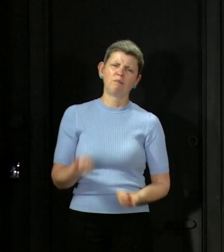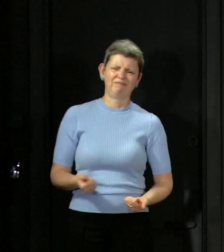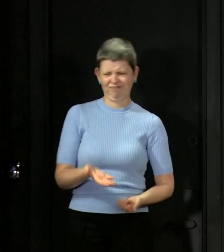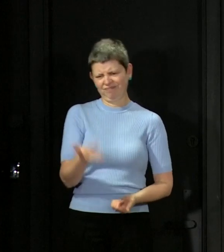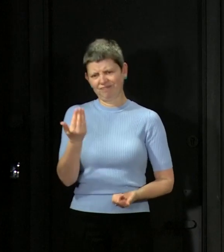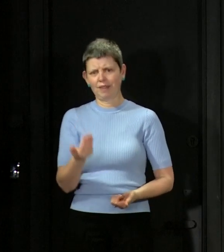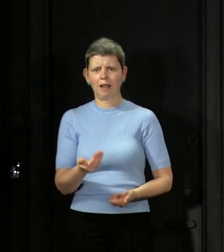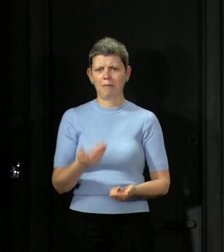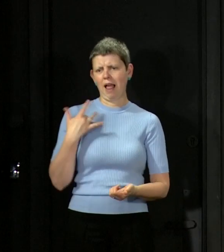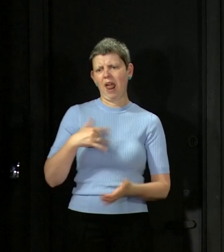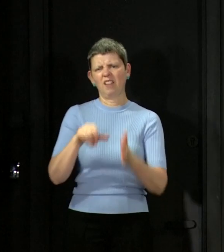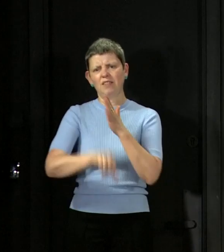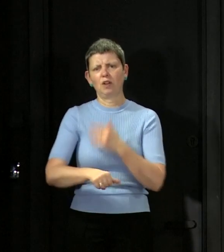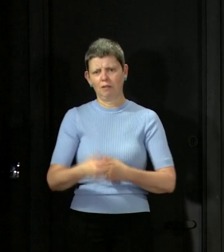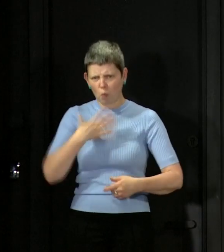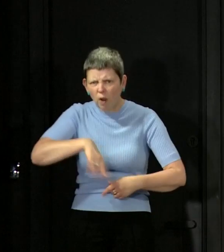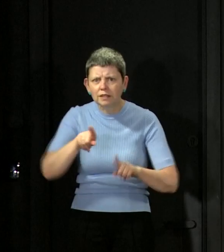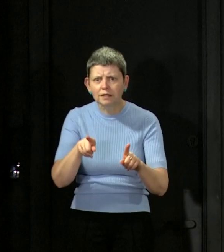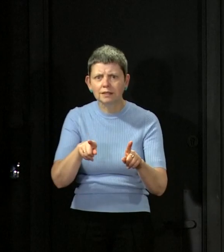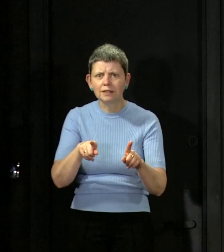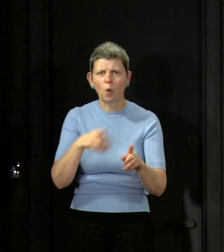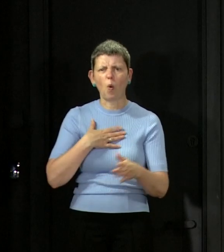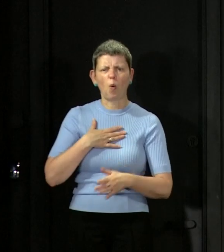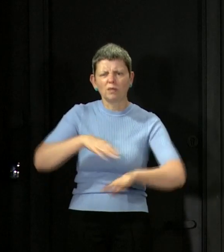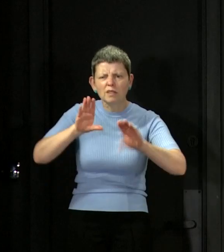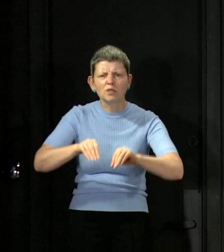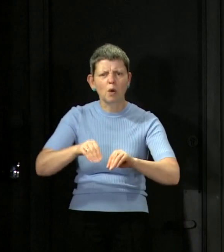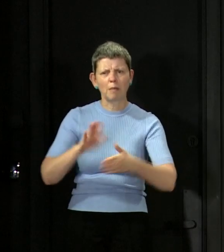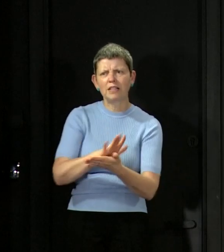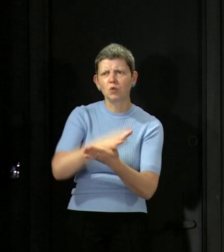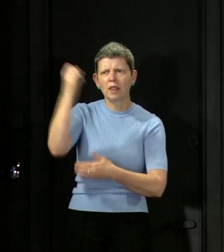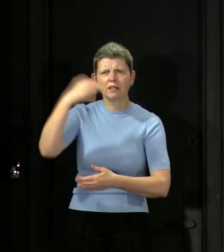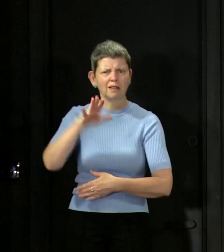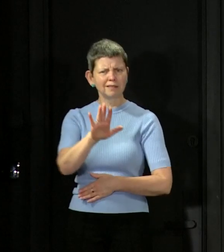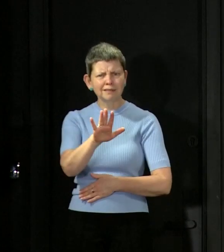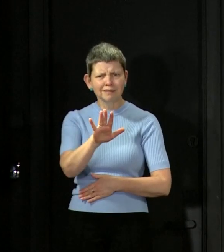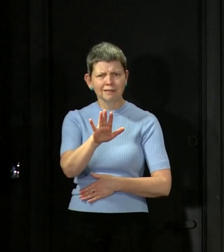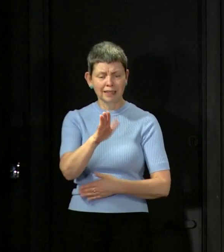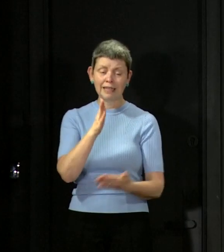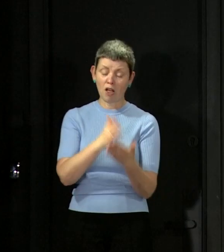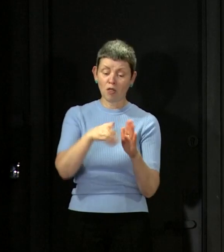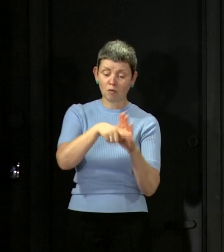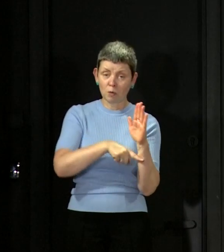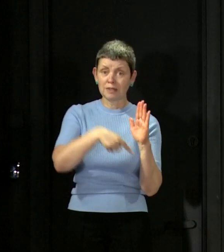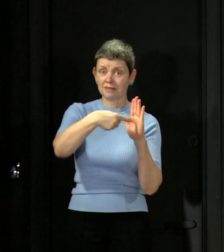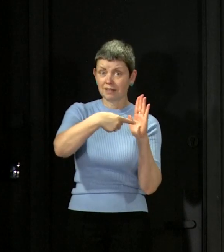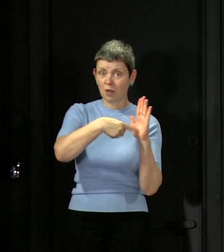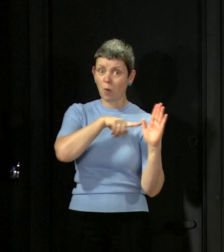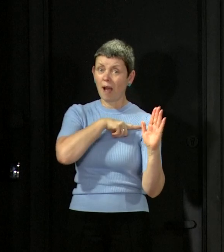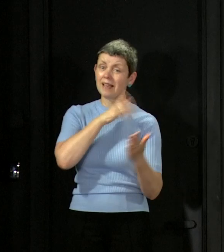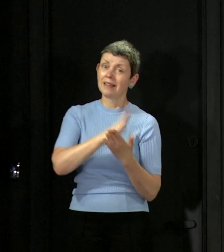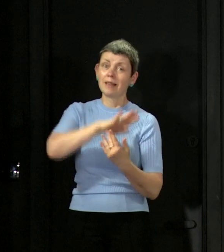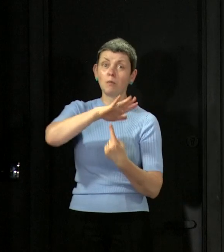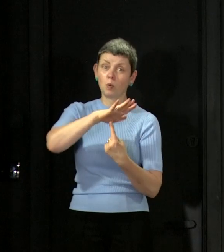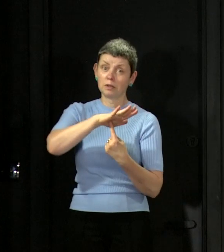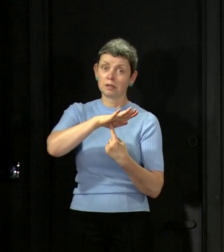to, you know, get in the way of you enjoying the weekend and enjoying the sunshine. This really, really matters. So please abide by these rules, because